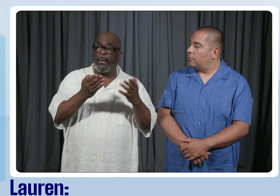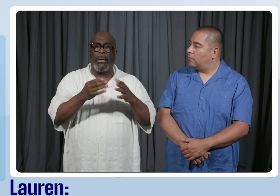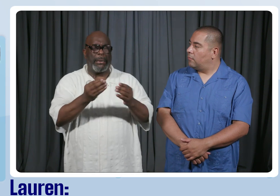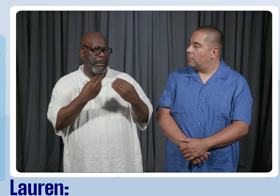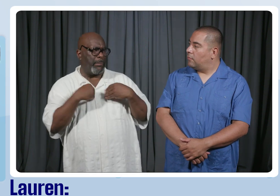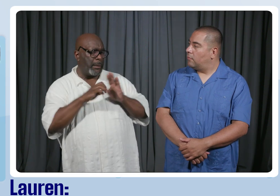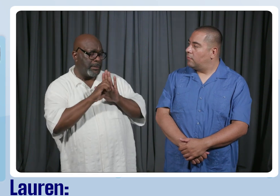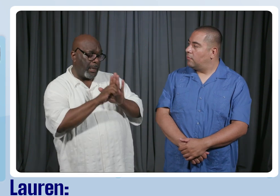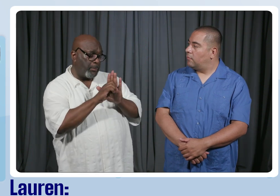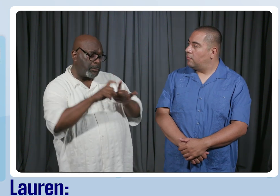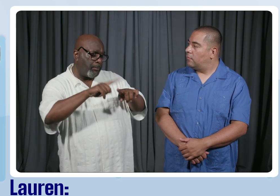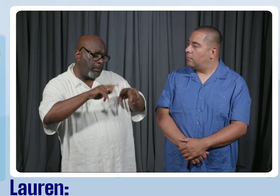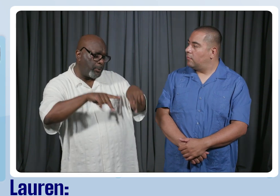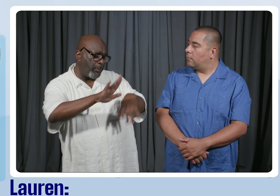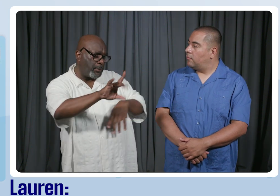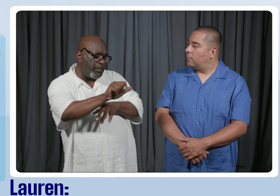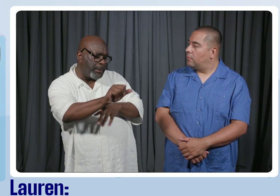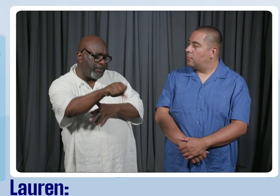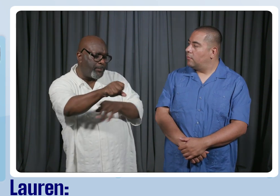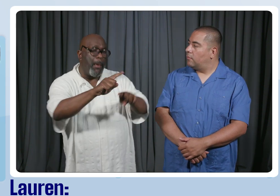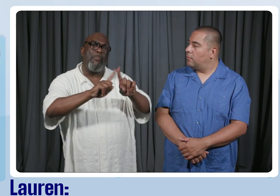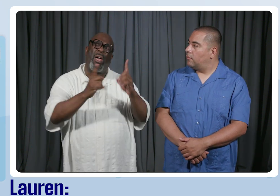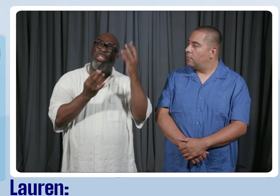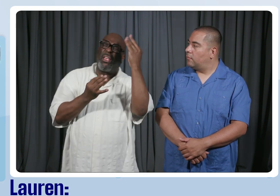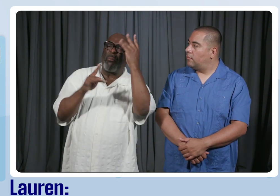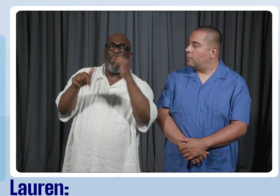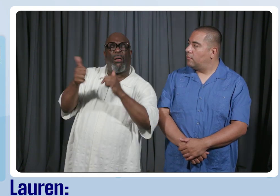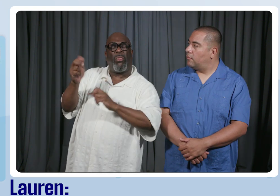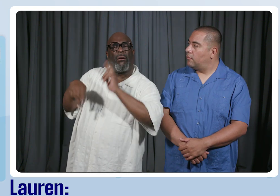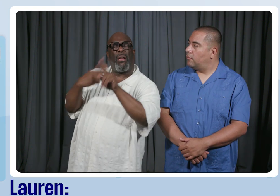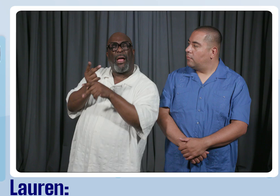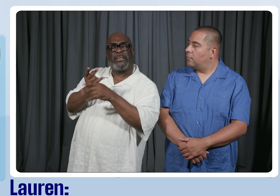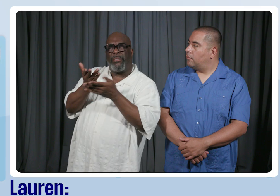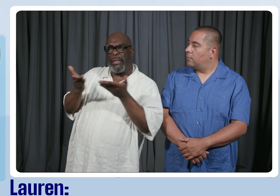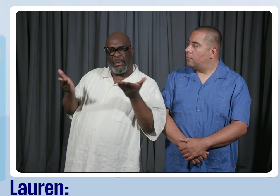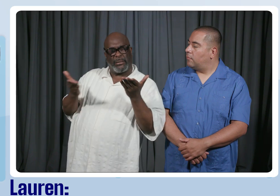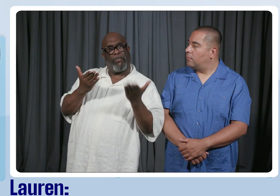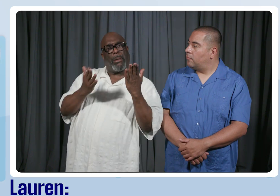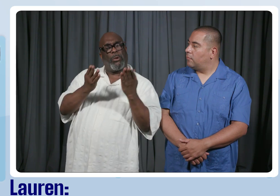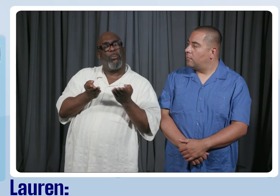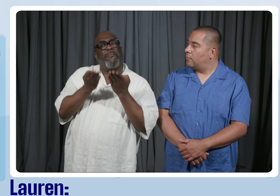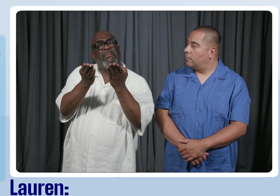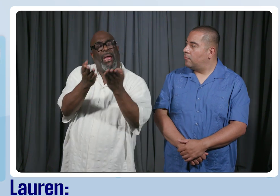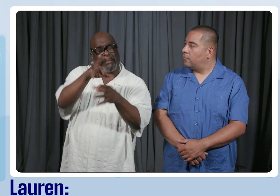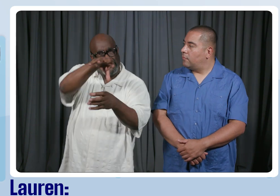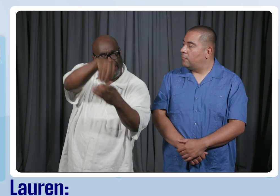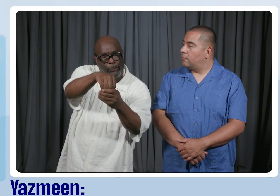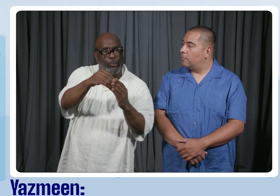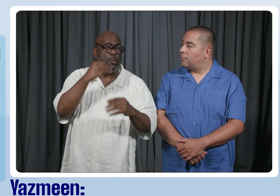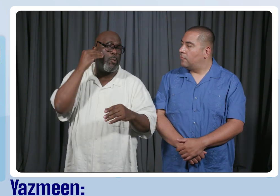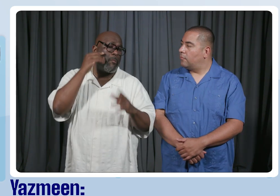examples depending on someone's disability, but just thinking about other kinds of things that you might provide inside the home for